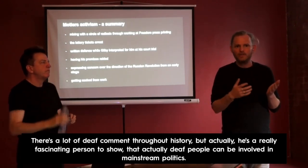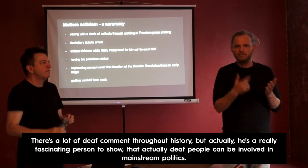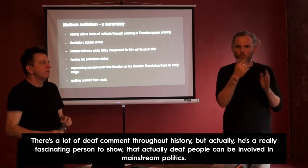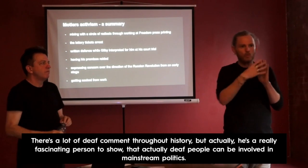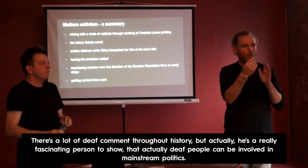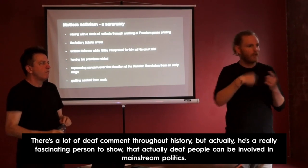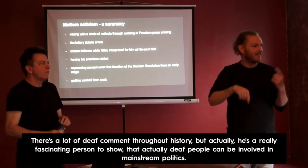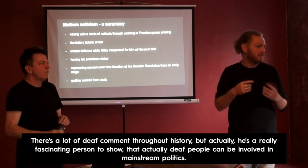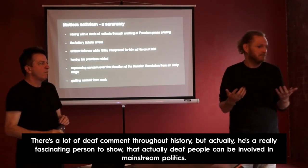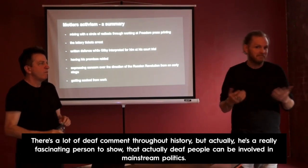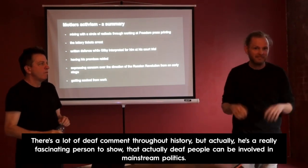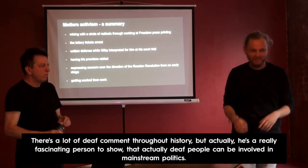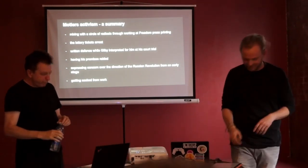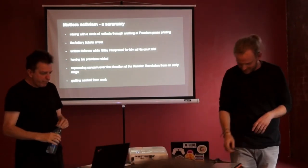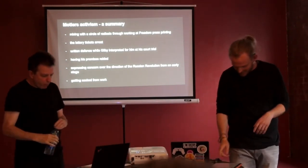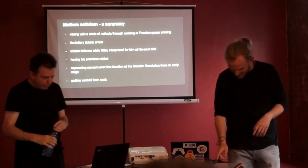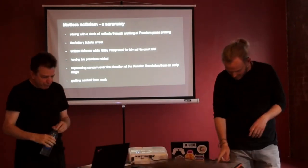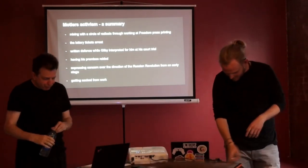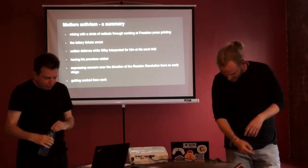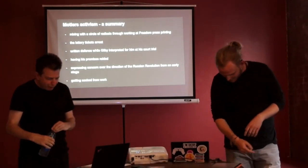can be involved in mainstream politics.